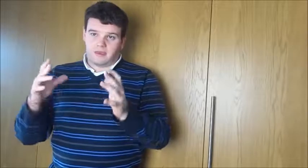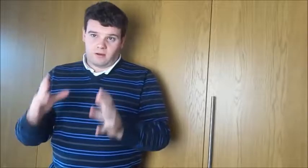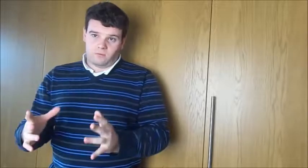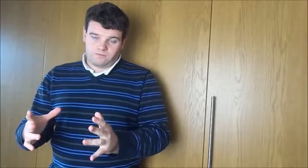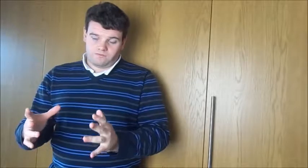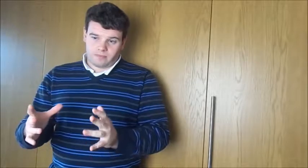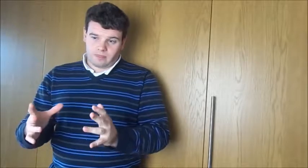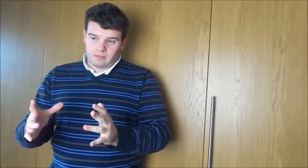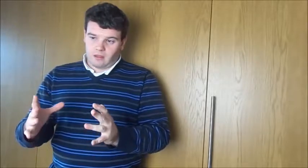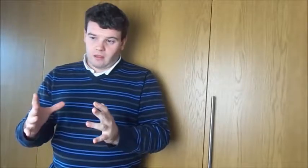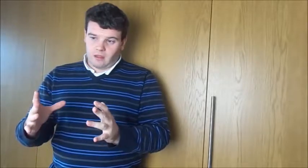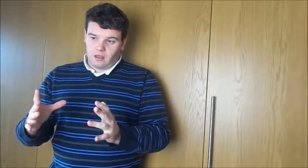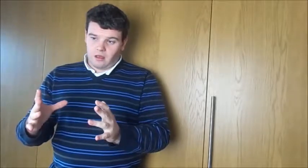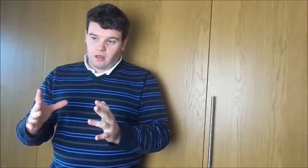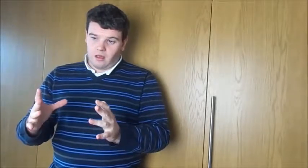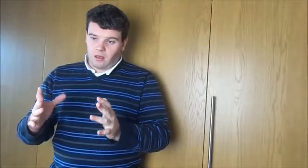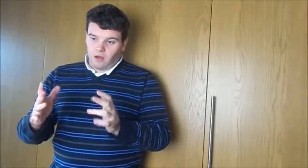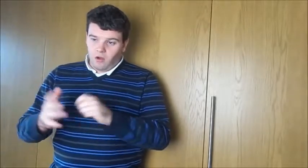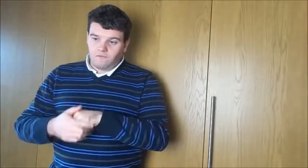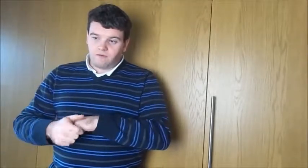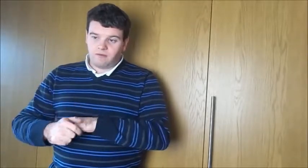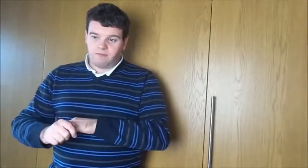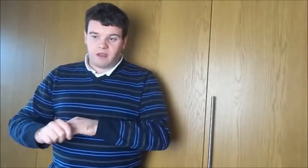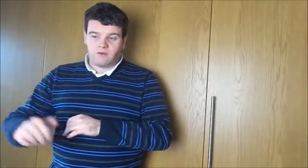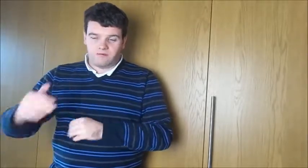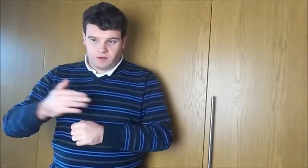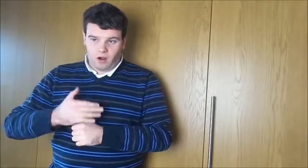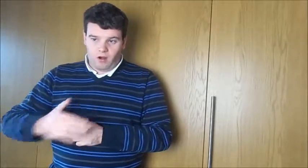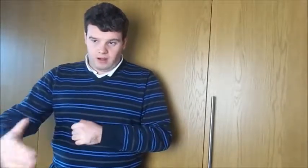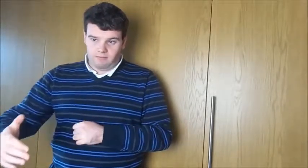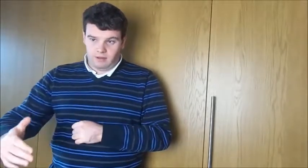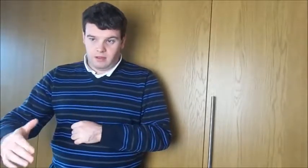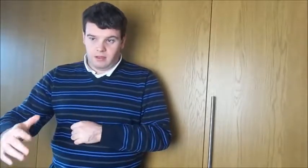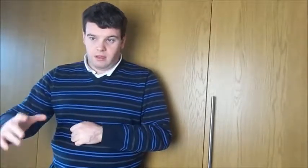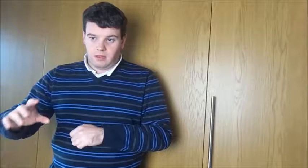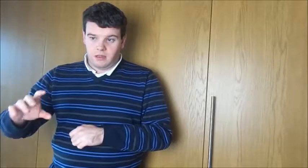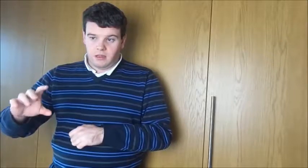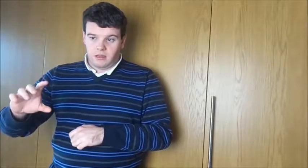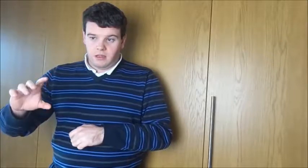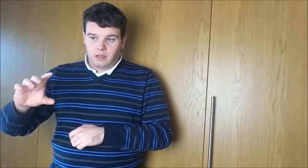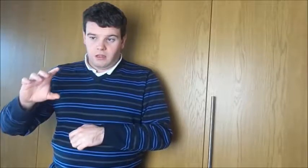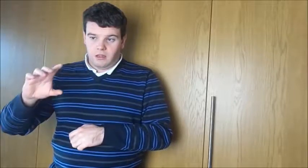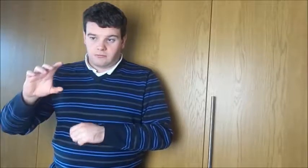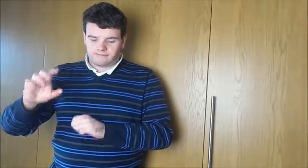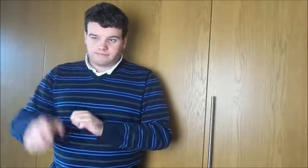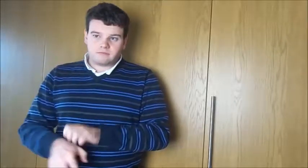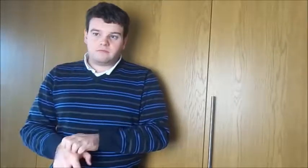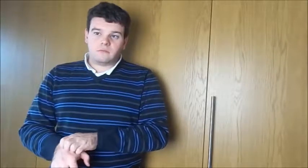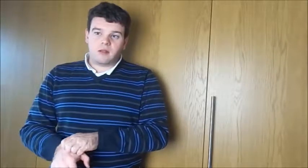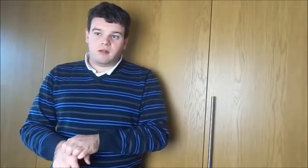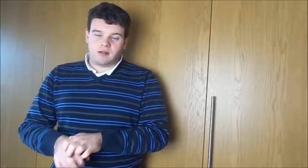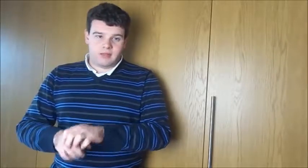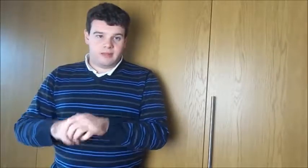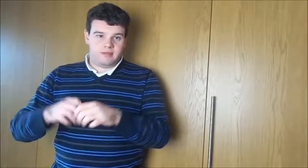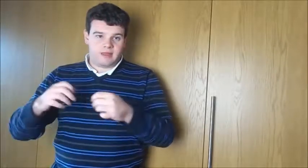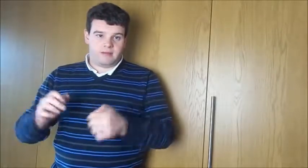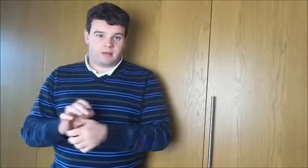Now, over the period of time, she then